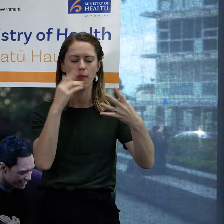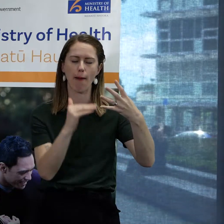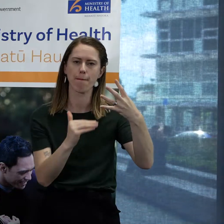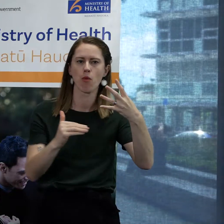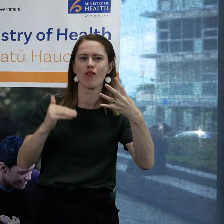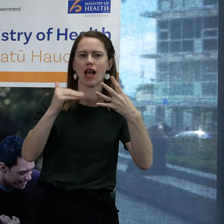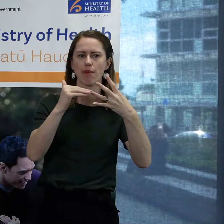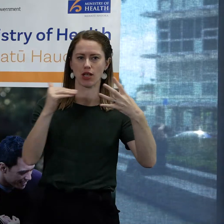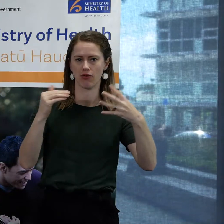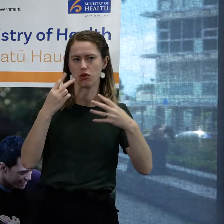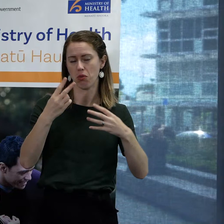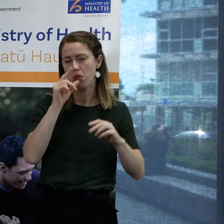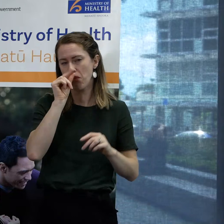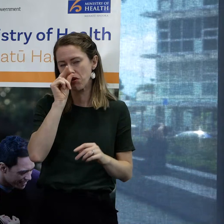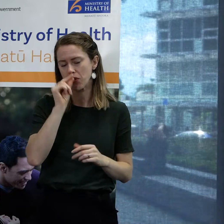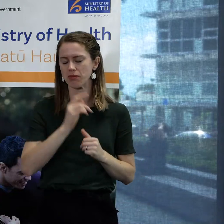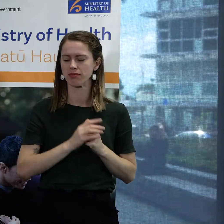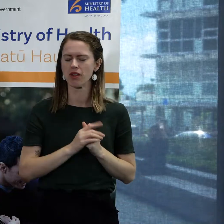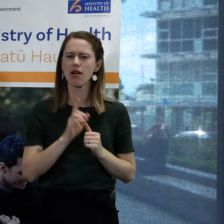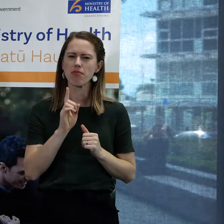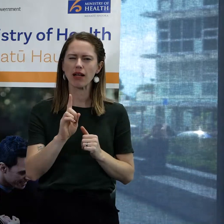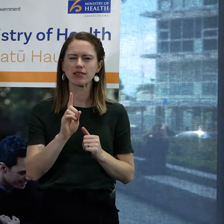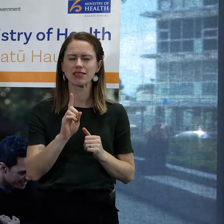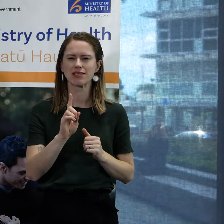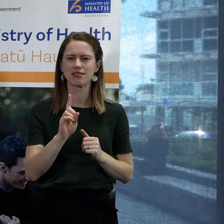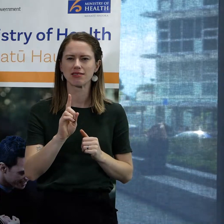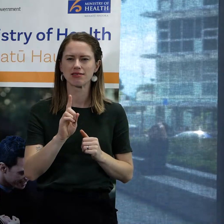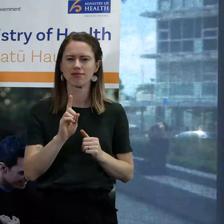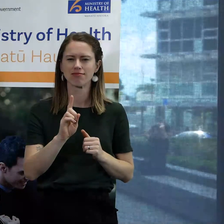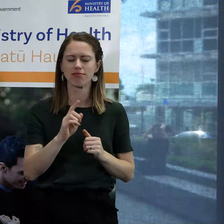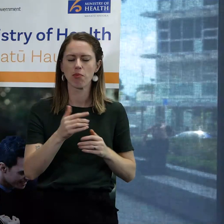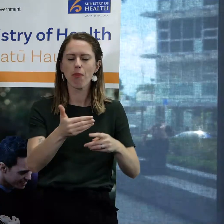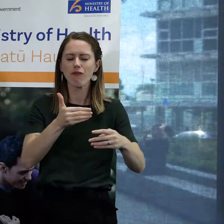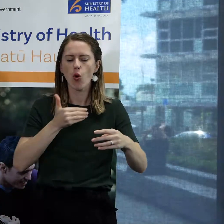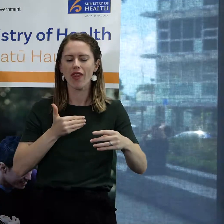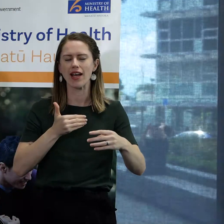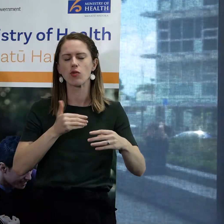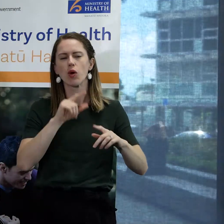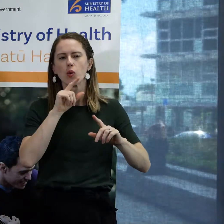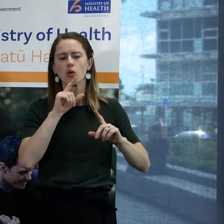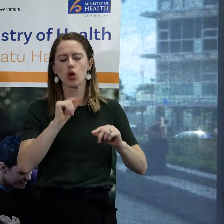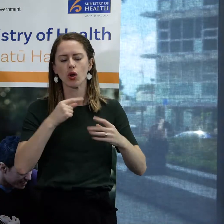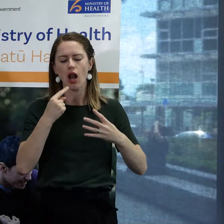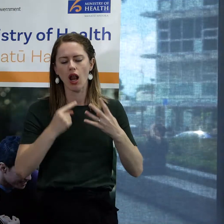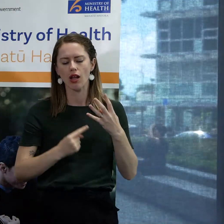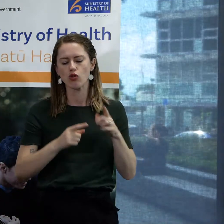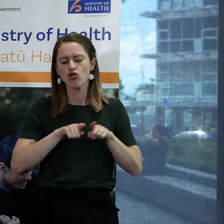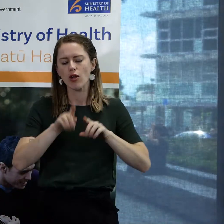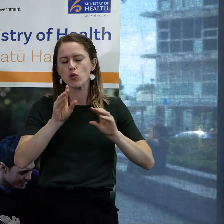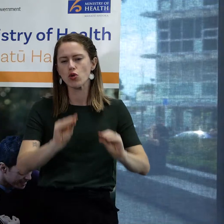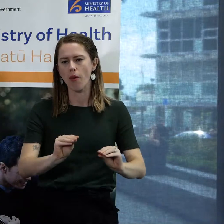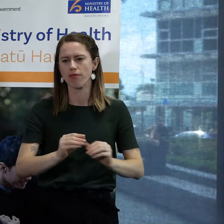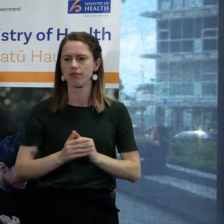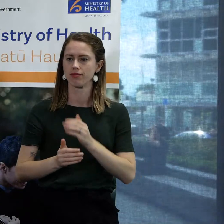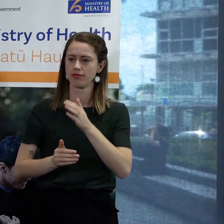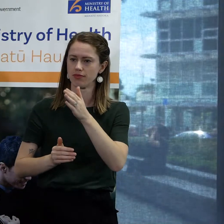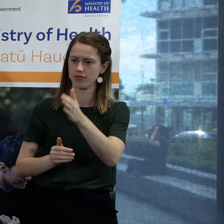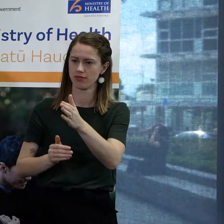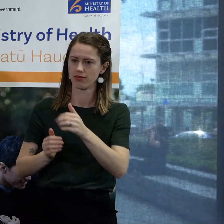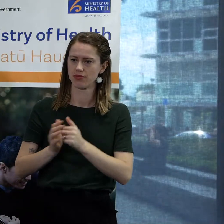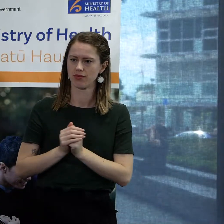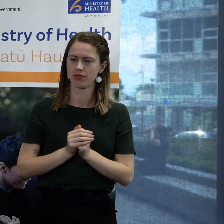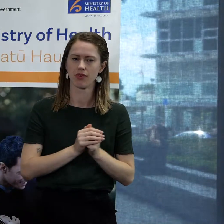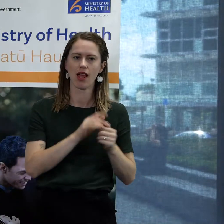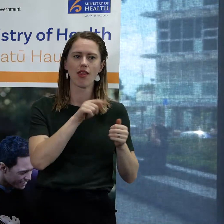about whether we needed to move up alert levels. But there are things we can and should be doing before we move up alert levels. Have you seen any results from the